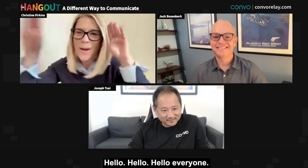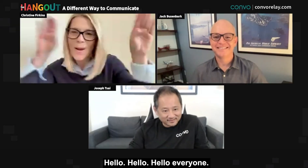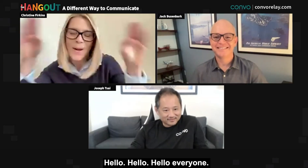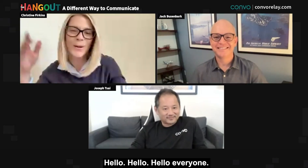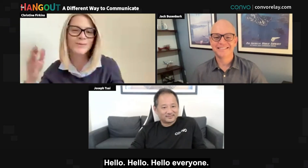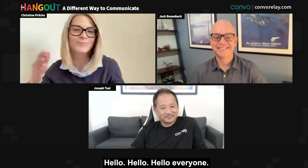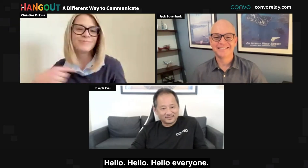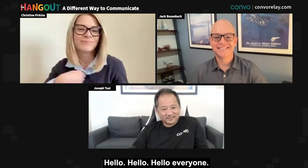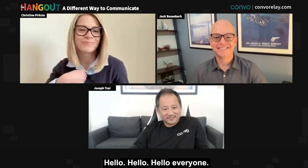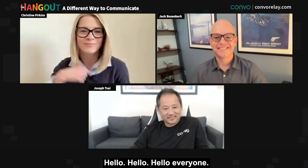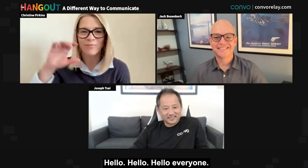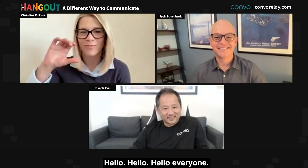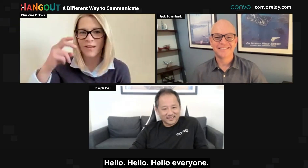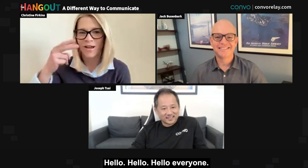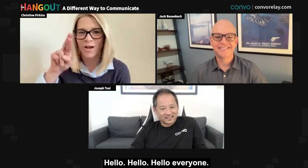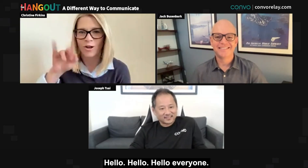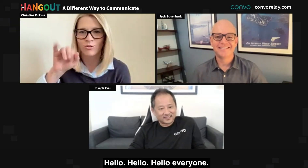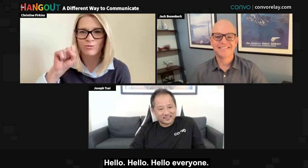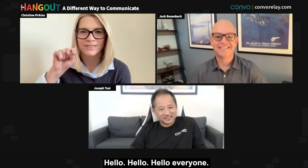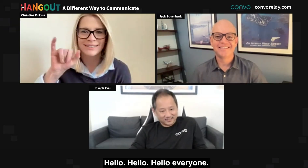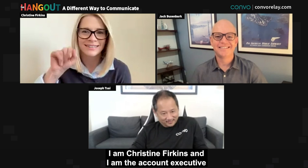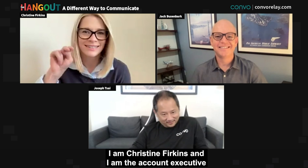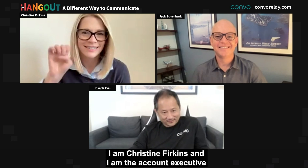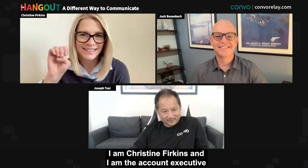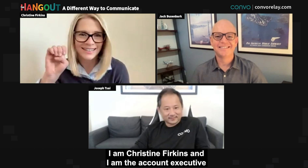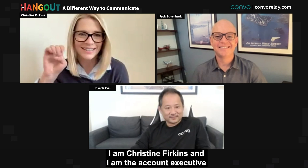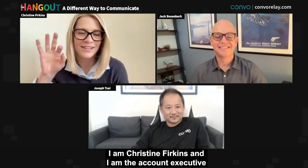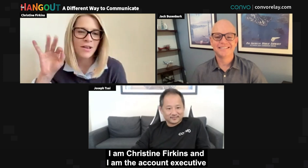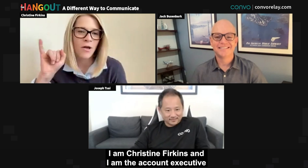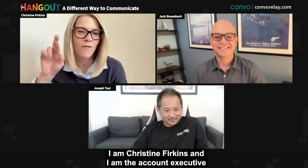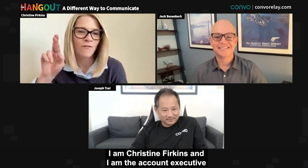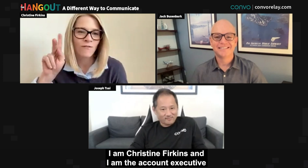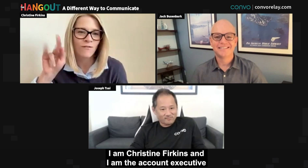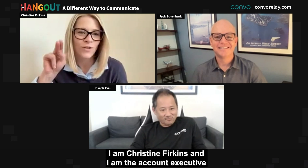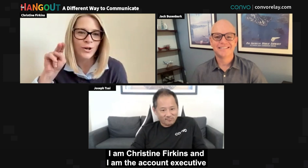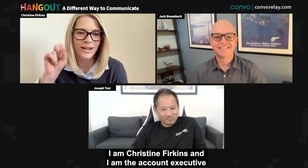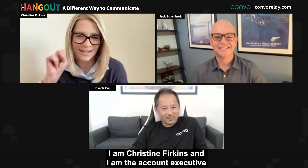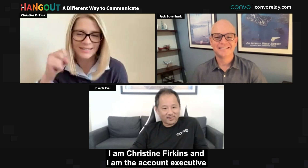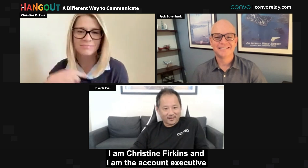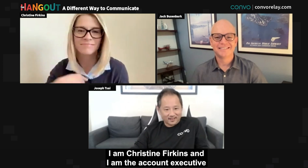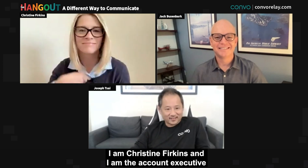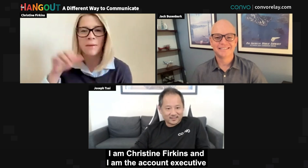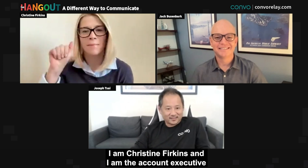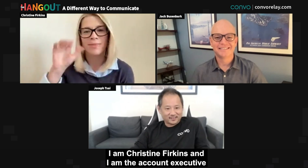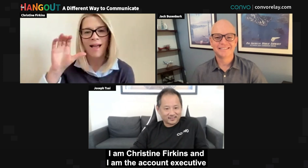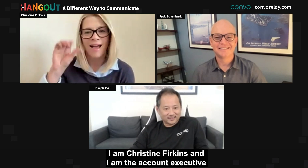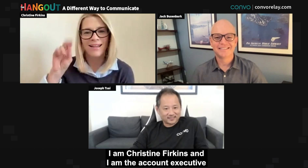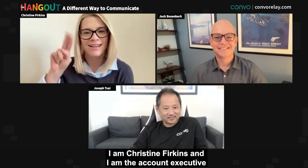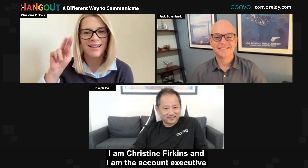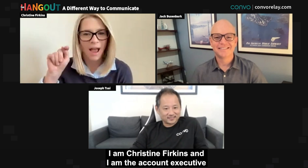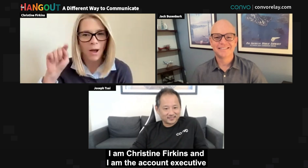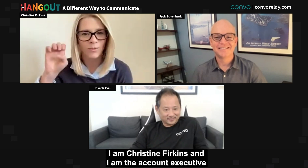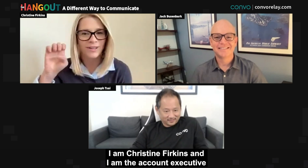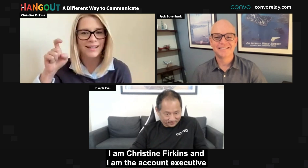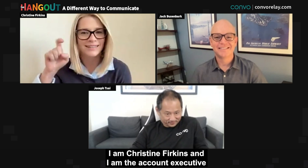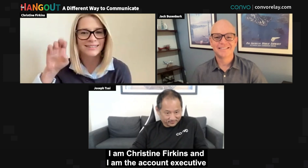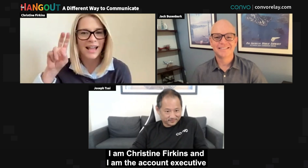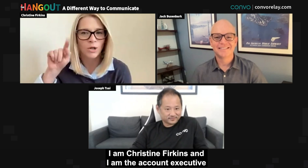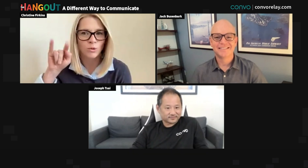Hello, hello, hello, everyone. I am Christine Firkins, and I am the